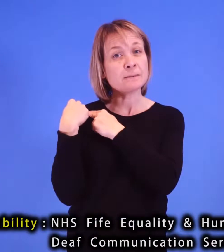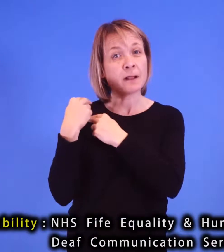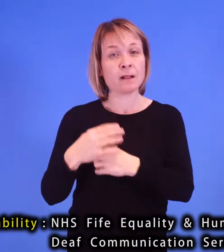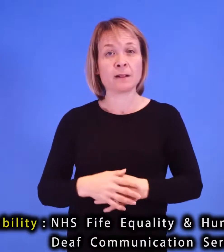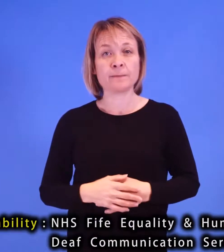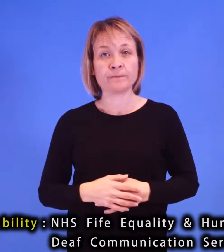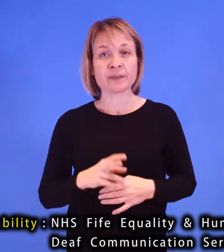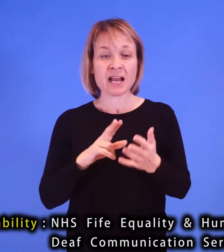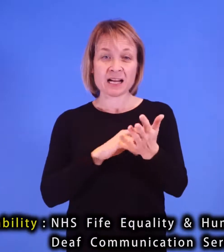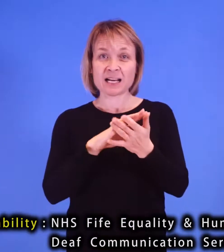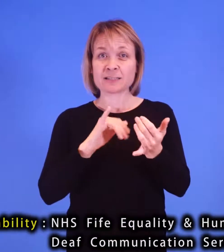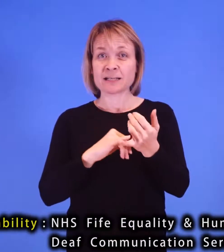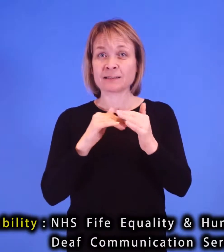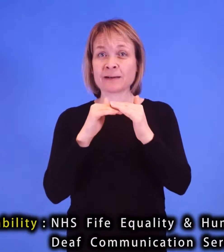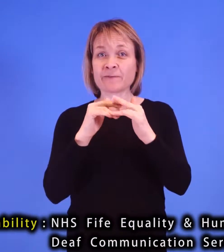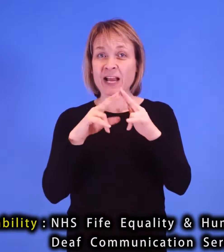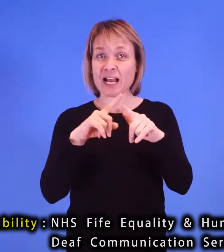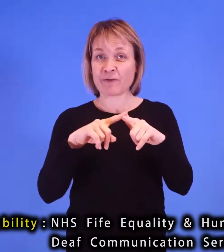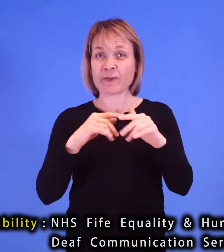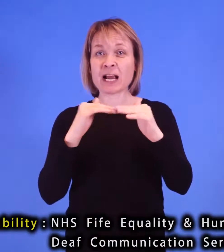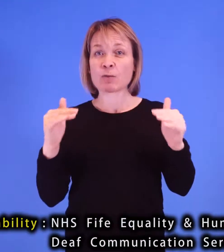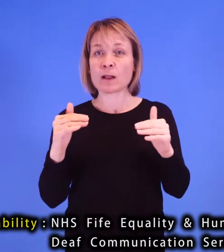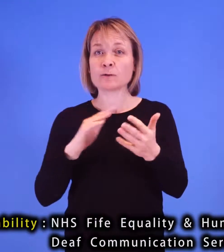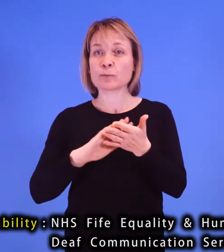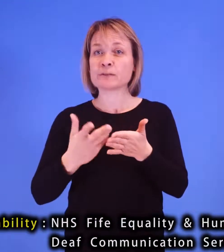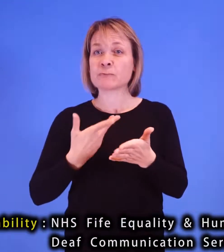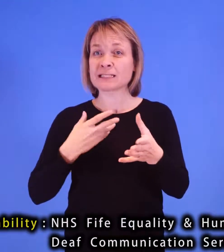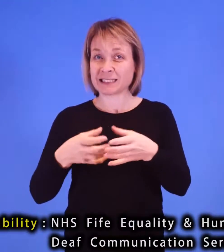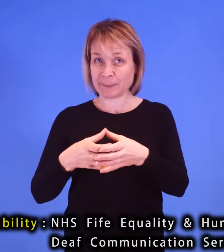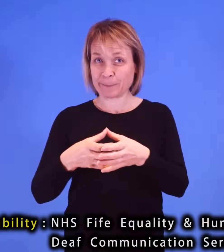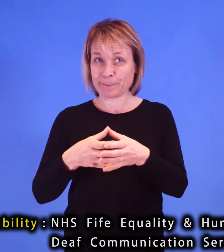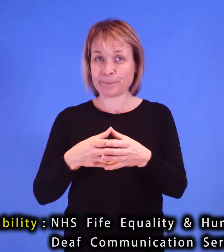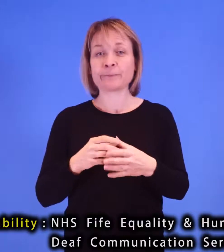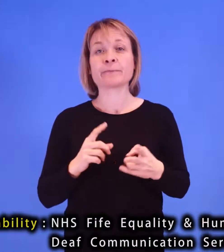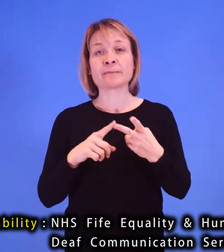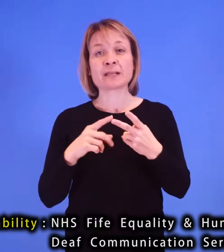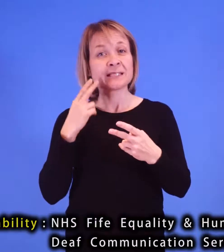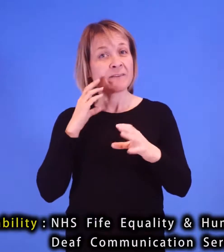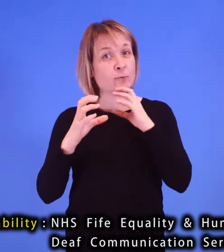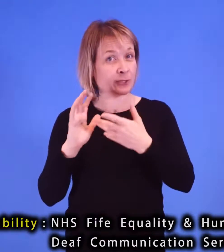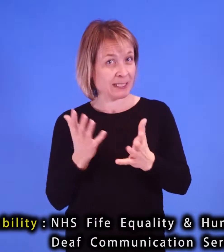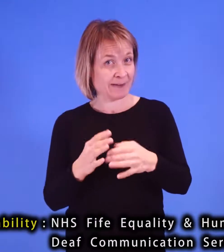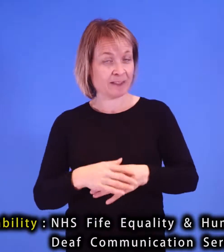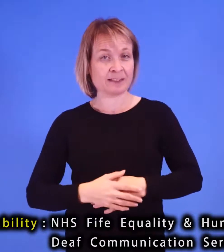Accountability. NHS Fife Equality and Human Rights Team. Deaf Communication Service.